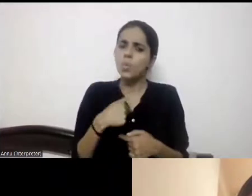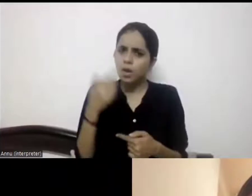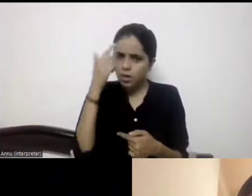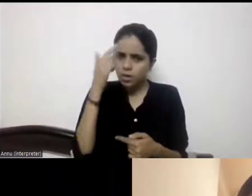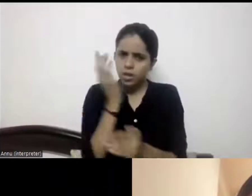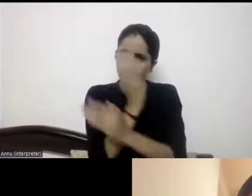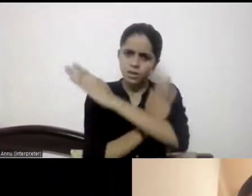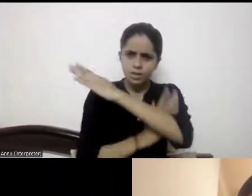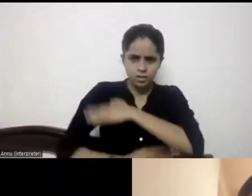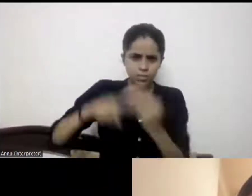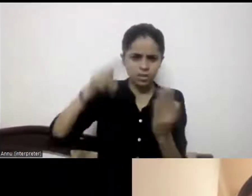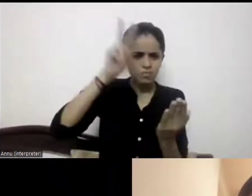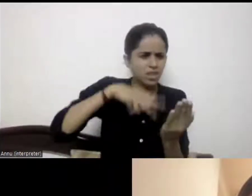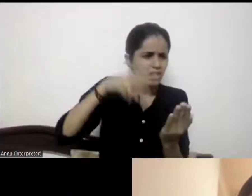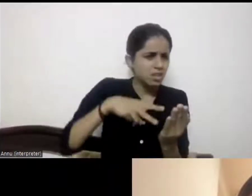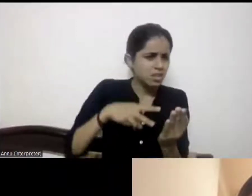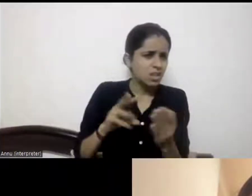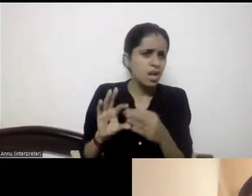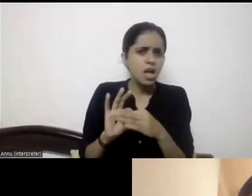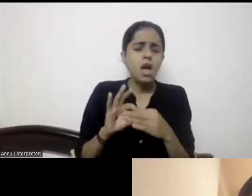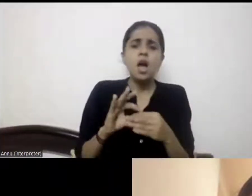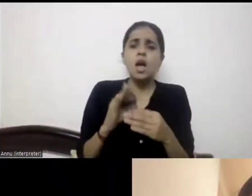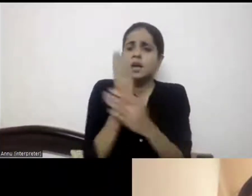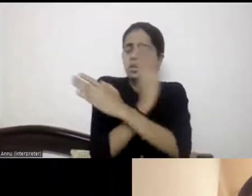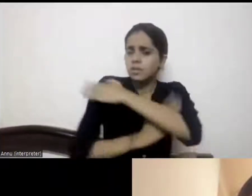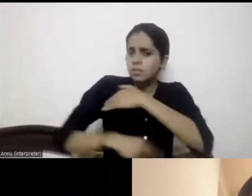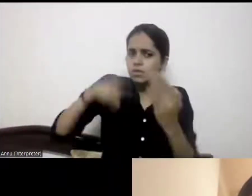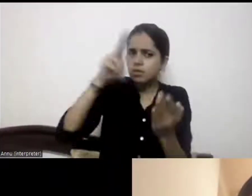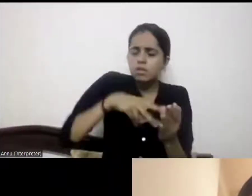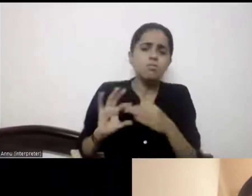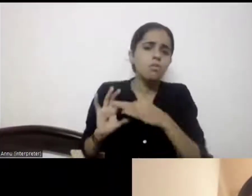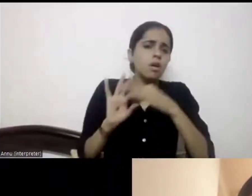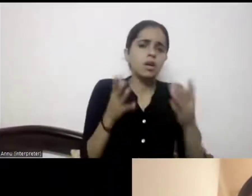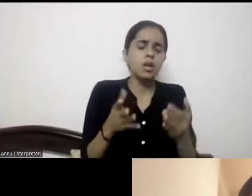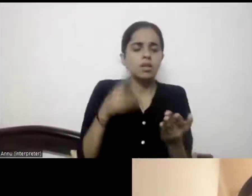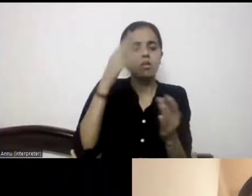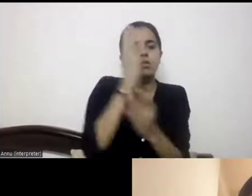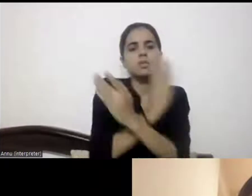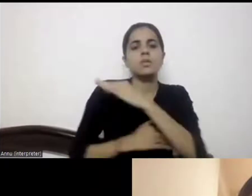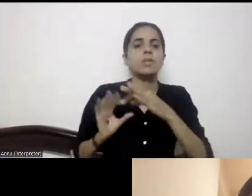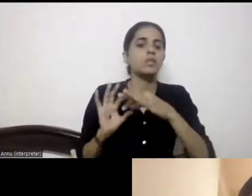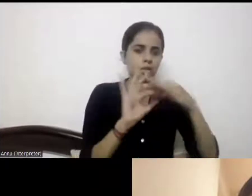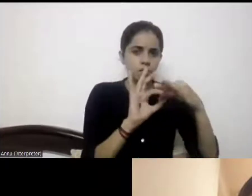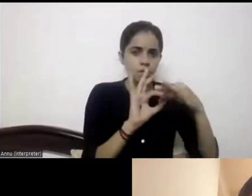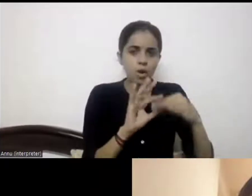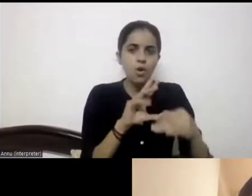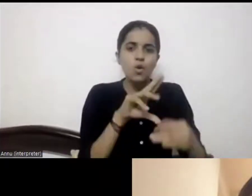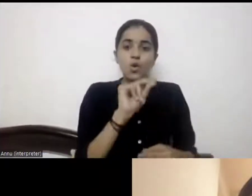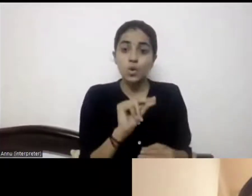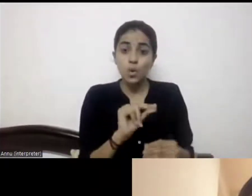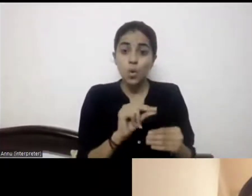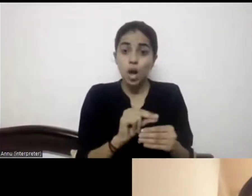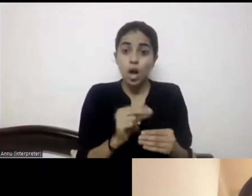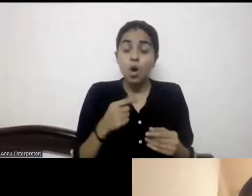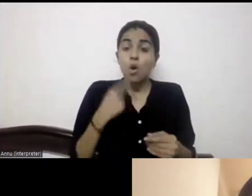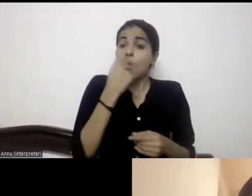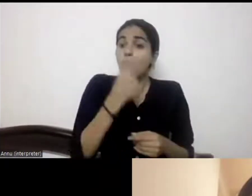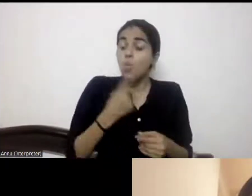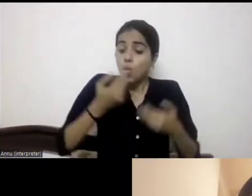Disability studies is not just a study about disability. It is also a study about who we